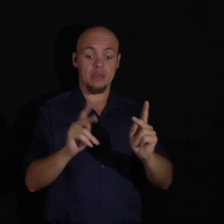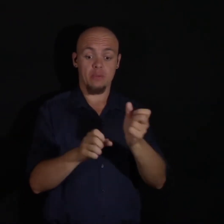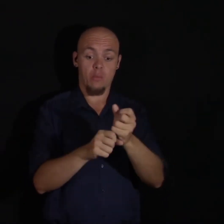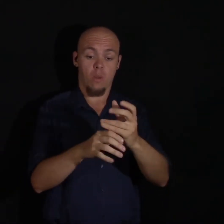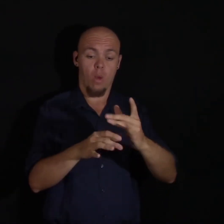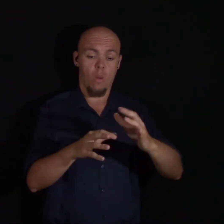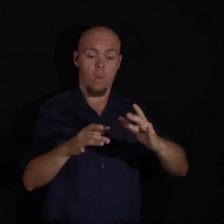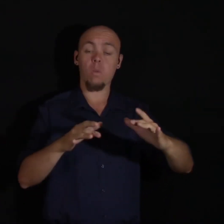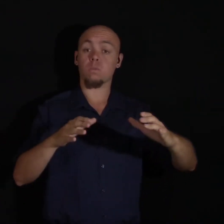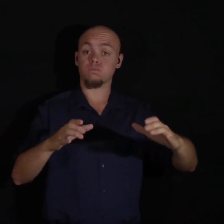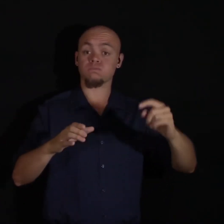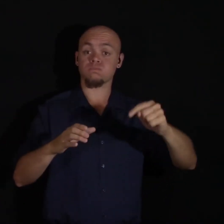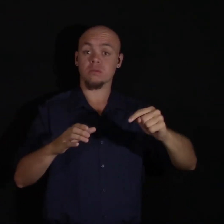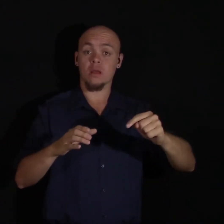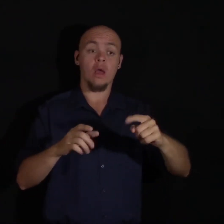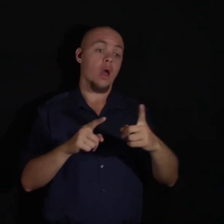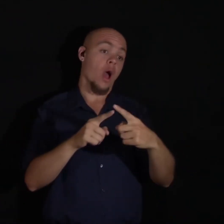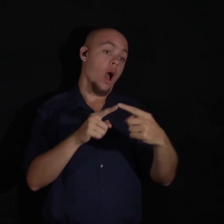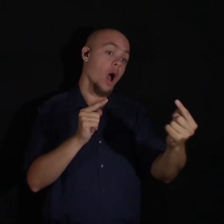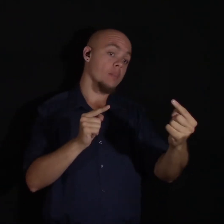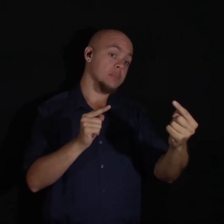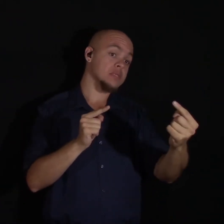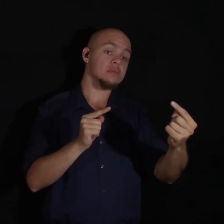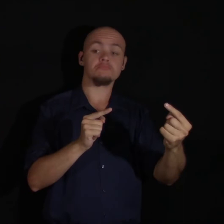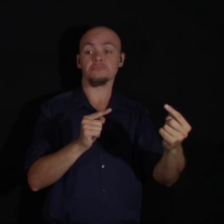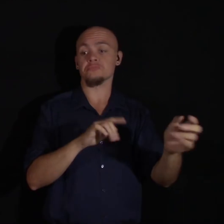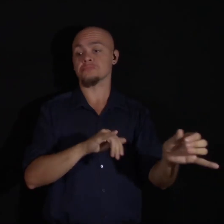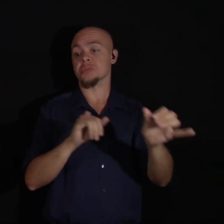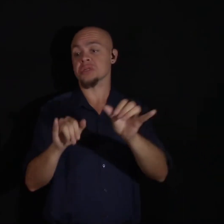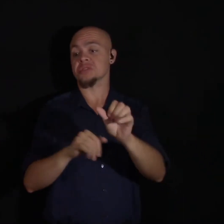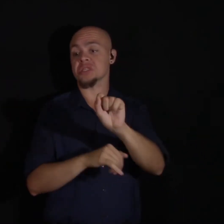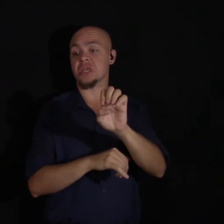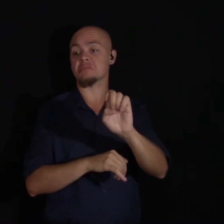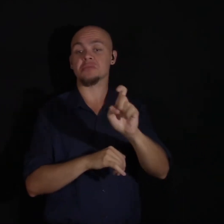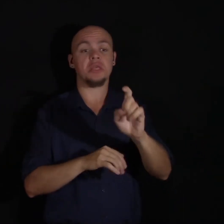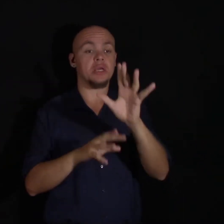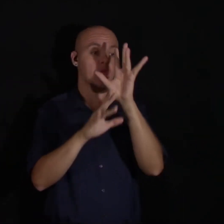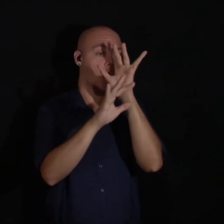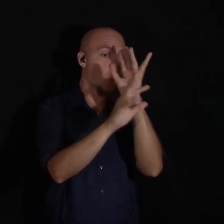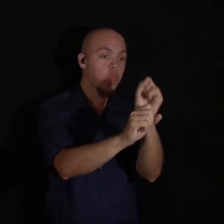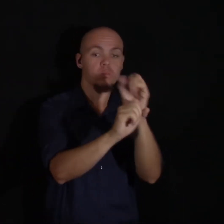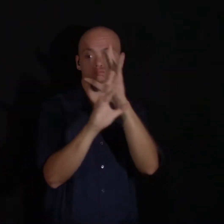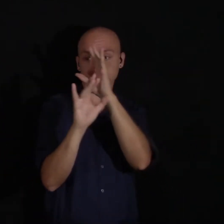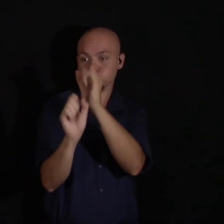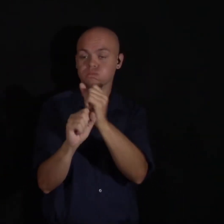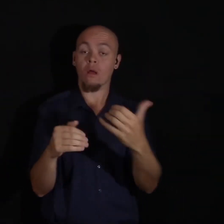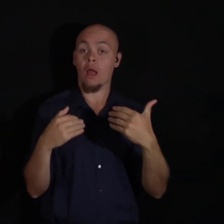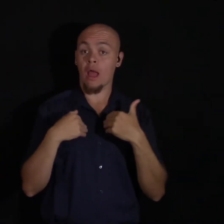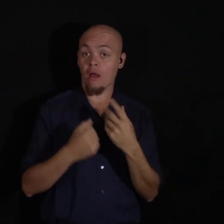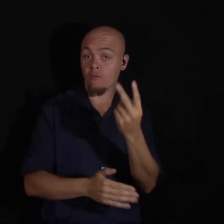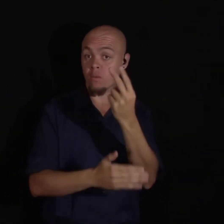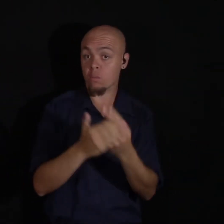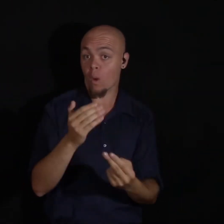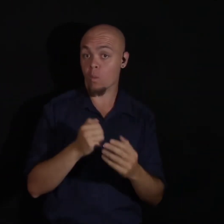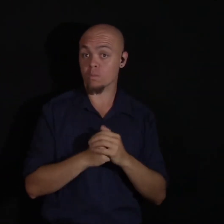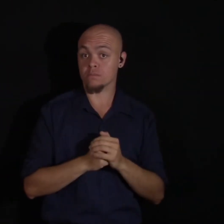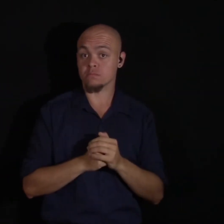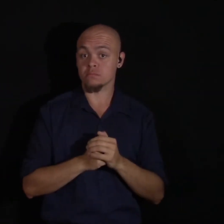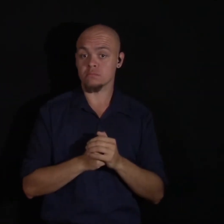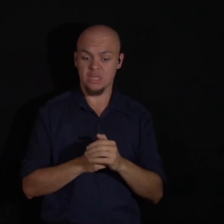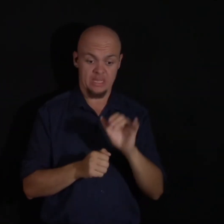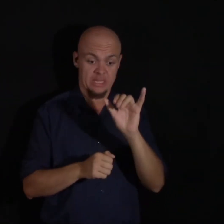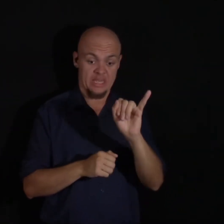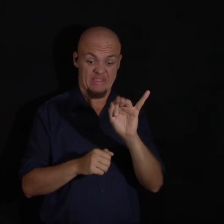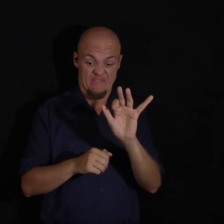both opposite sex and same-sex attraction. If that is the case, then where will this lead